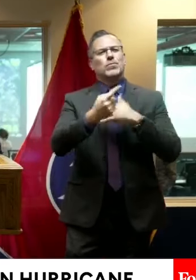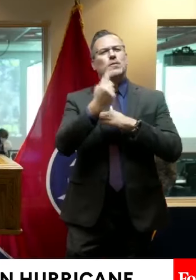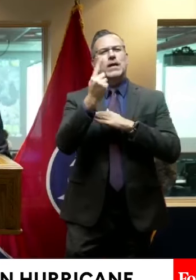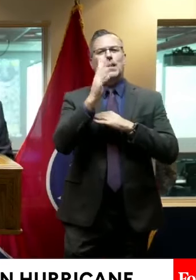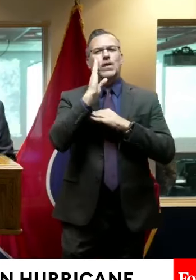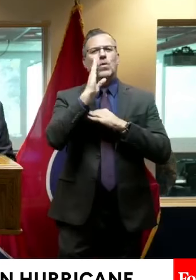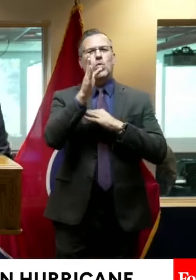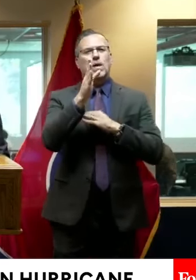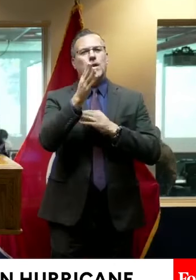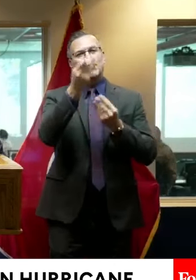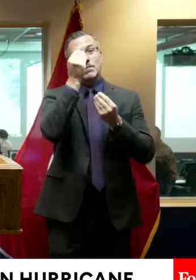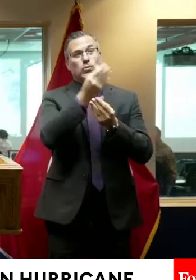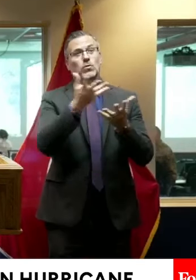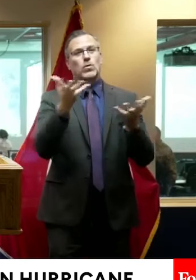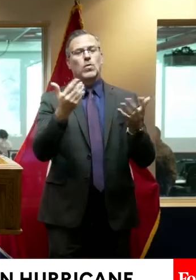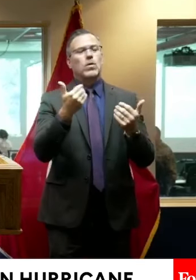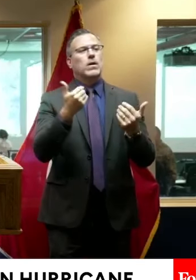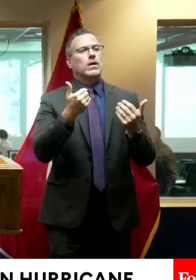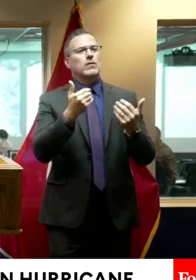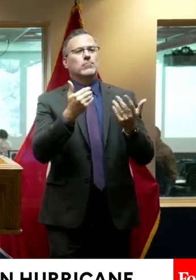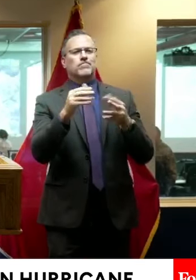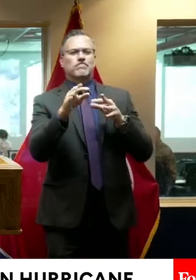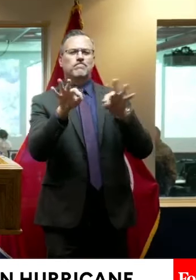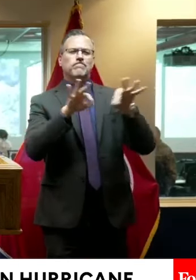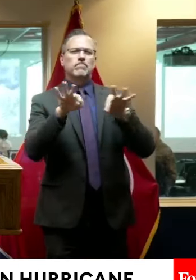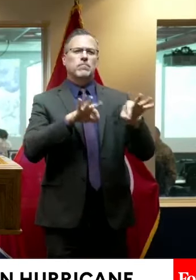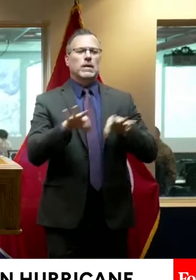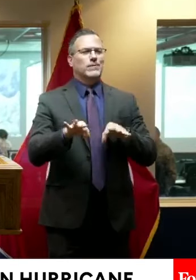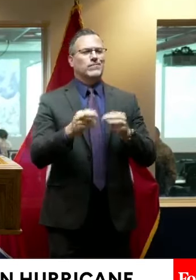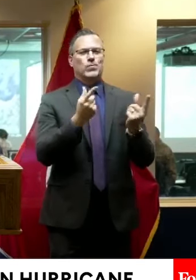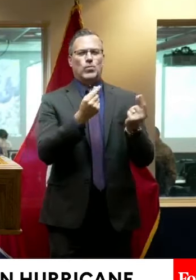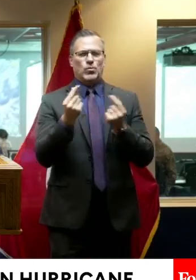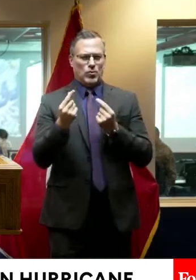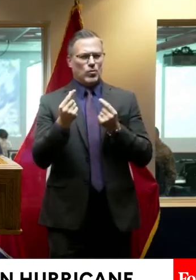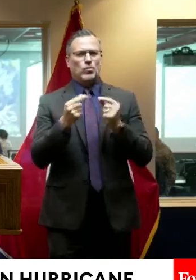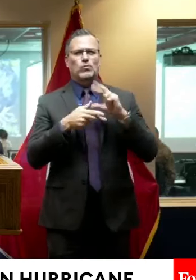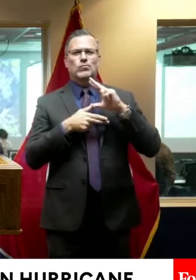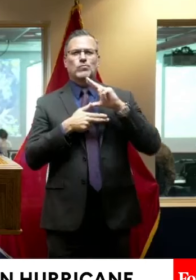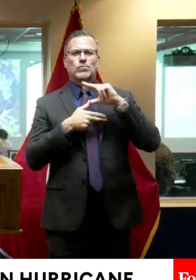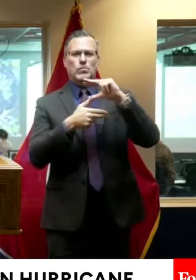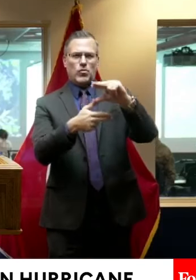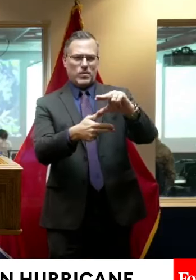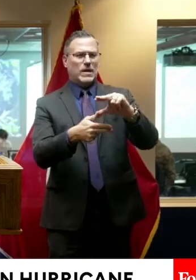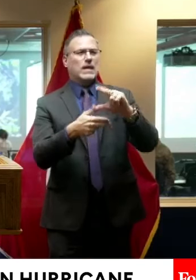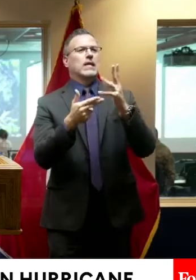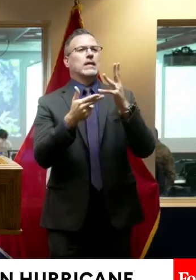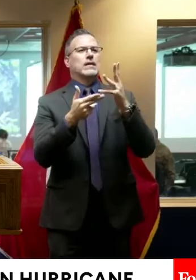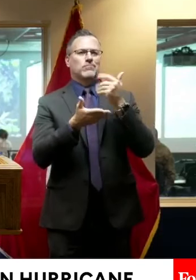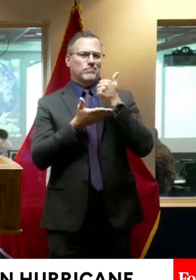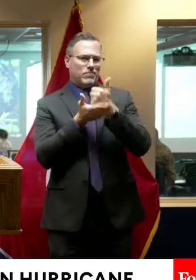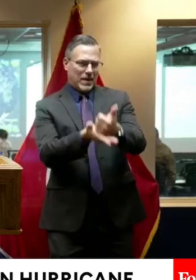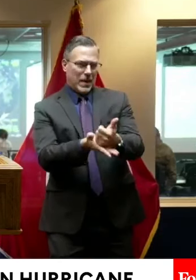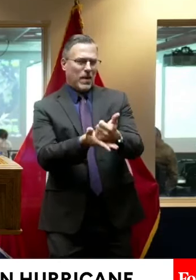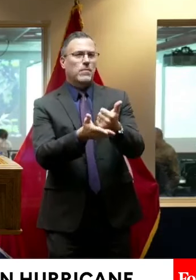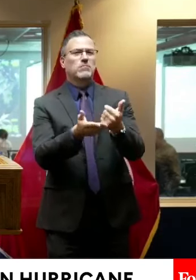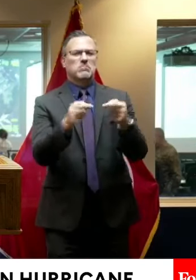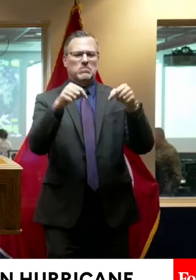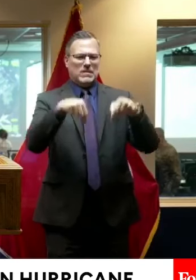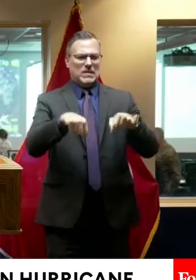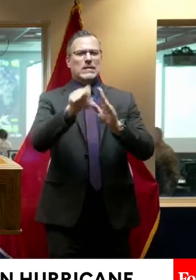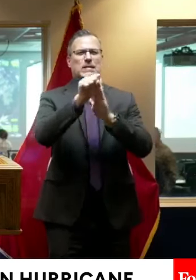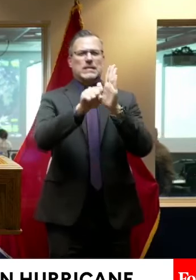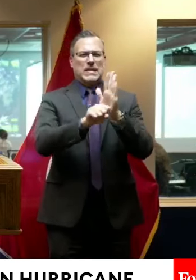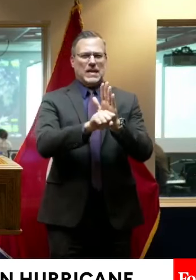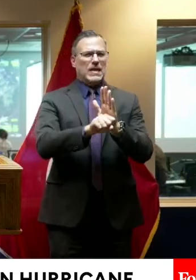for the response to our to the hurricane relief, tropical storm relief that's been going on now in our state for